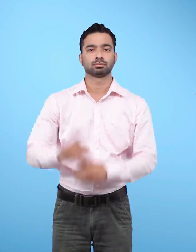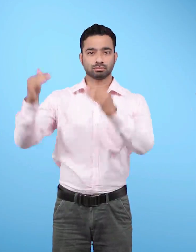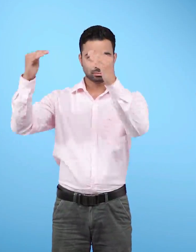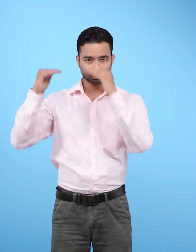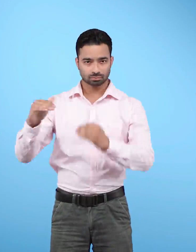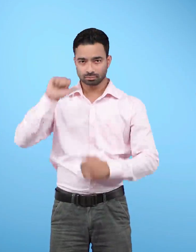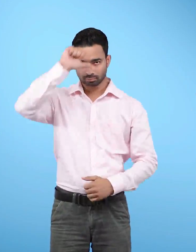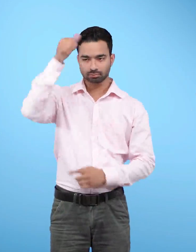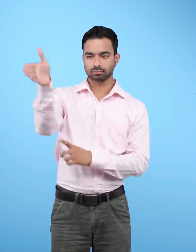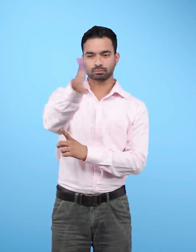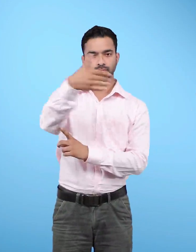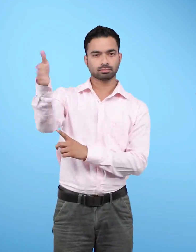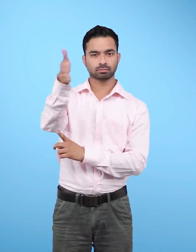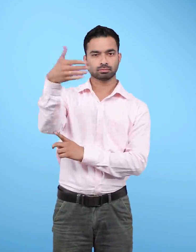Indian flag,